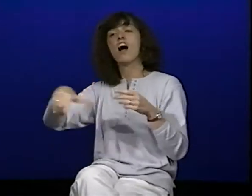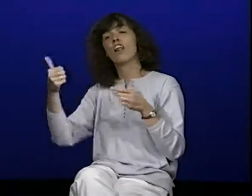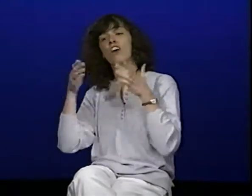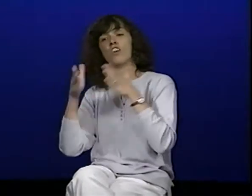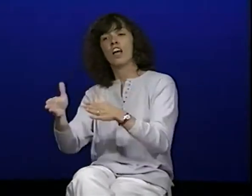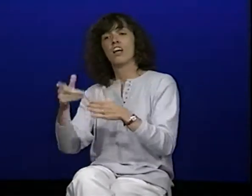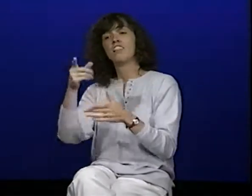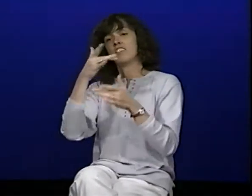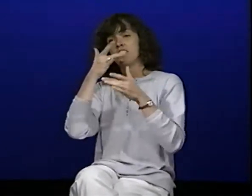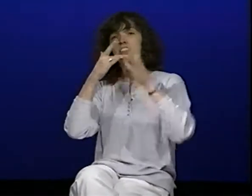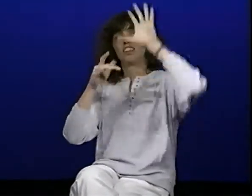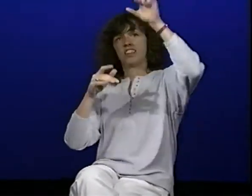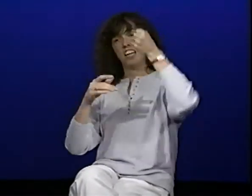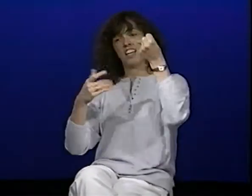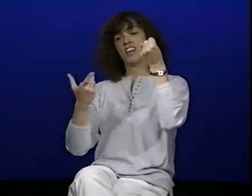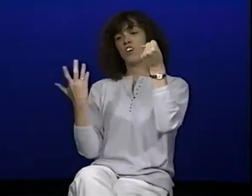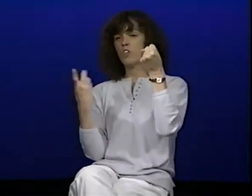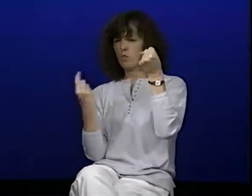And you can still enjoy mixing your potpourri using those.